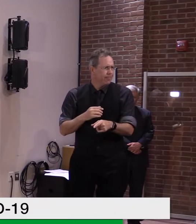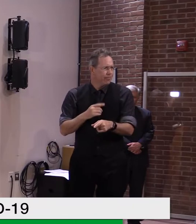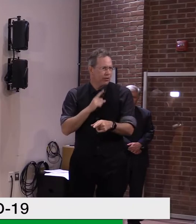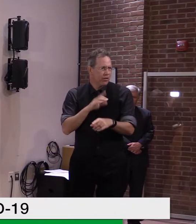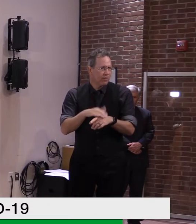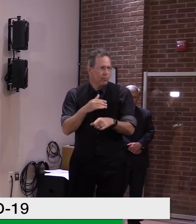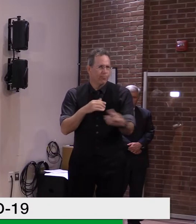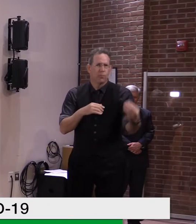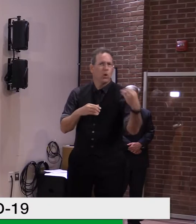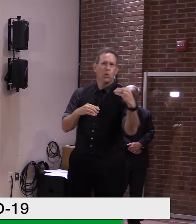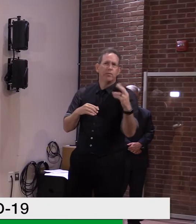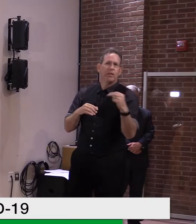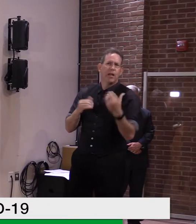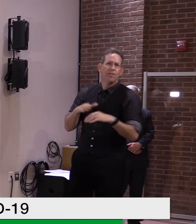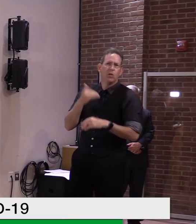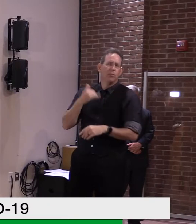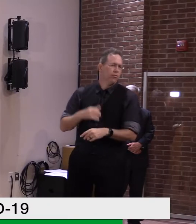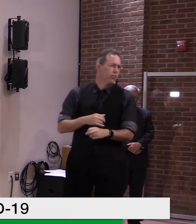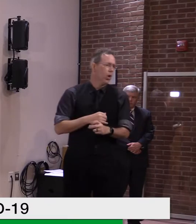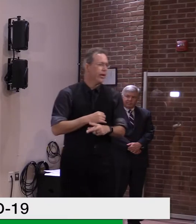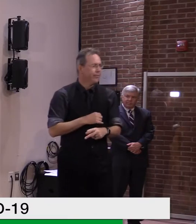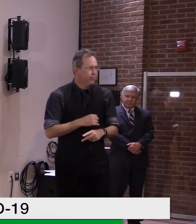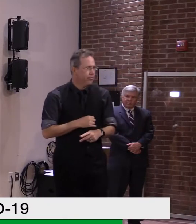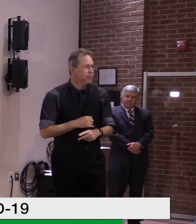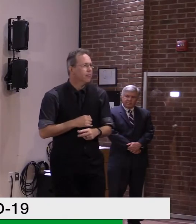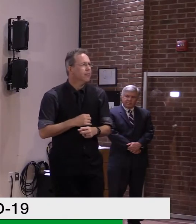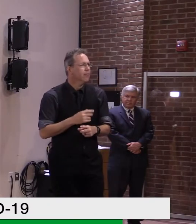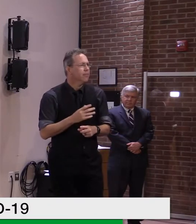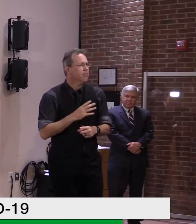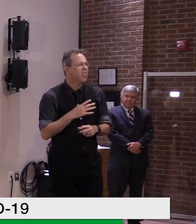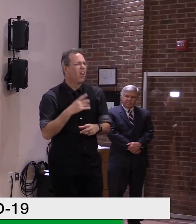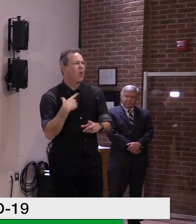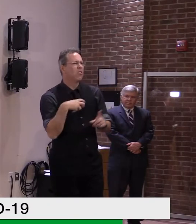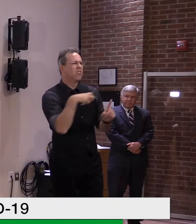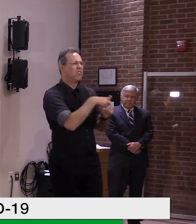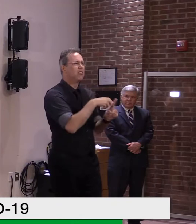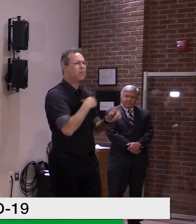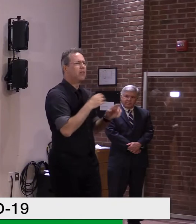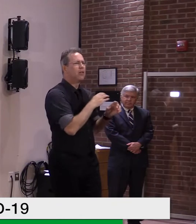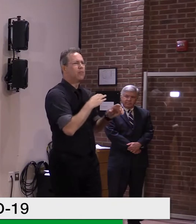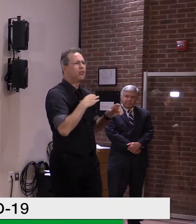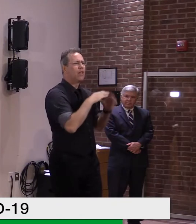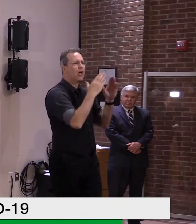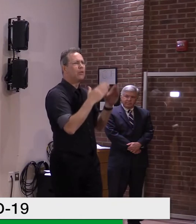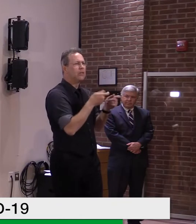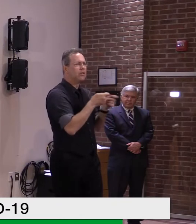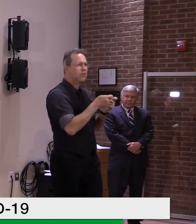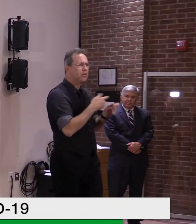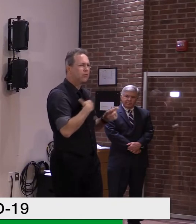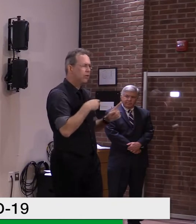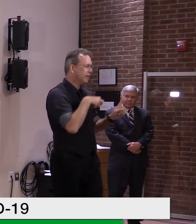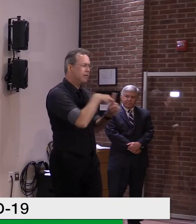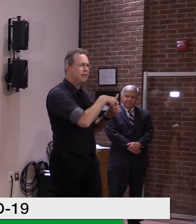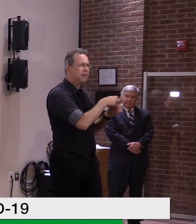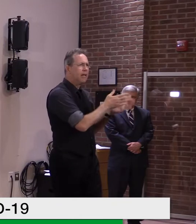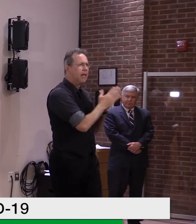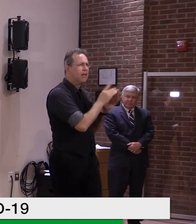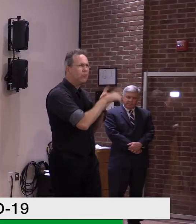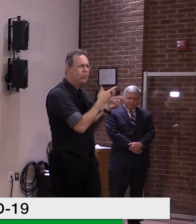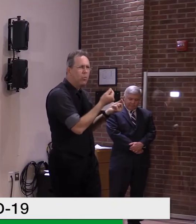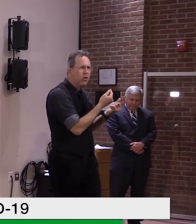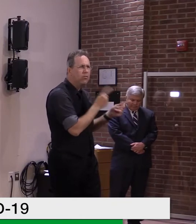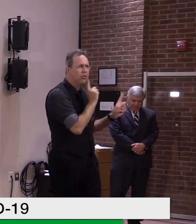Commissioner Hanford, no. We'll get an answer to you, Peter, but Obviously, this has gone on for quite some